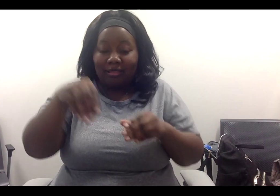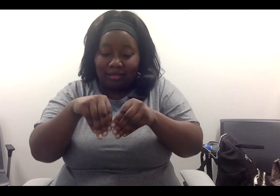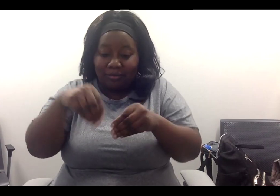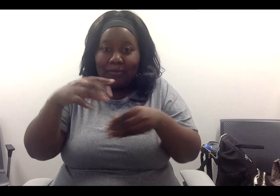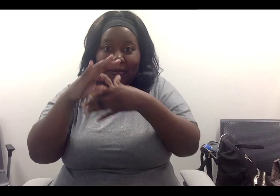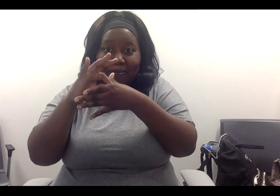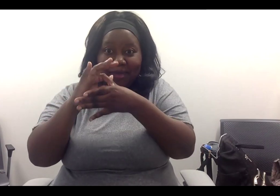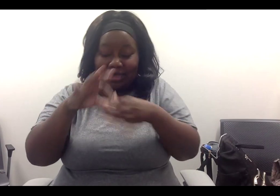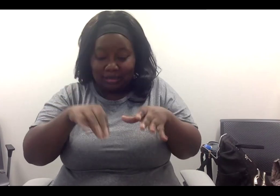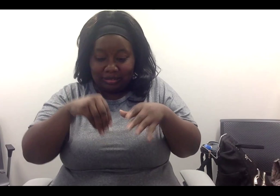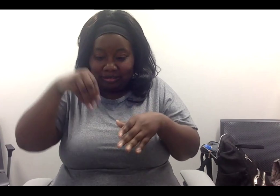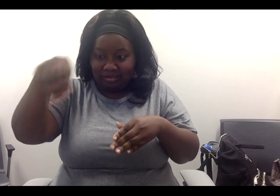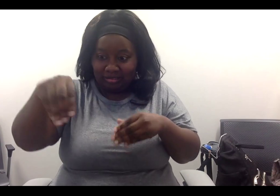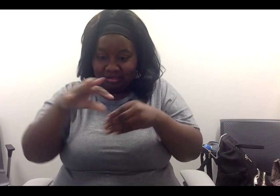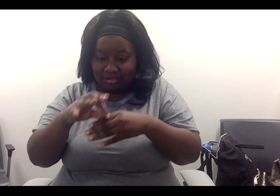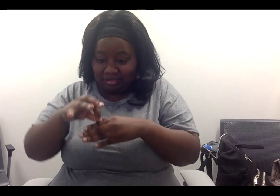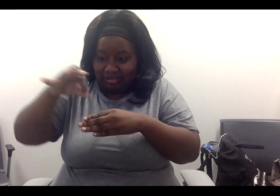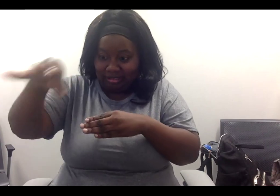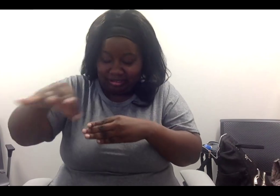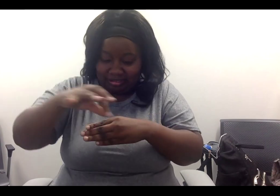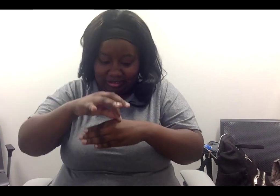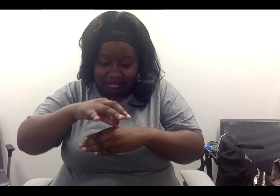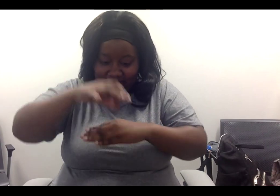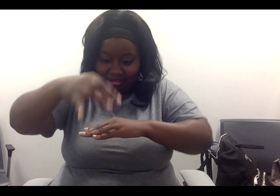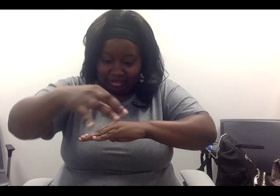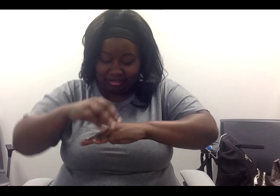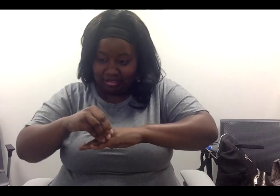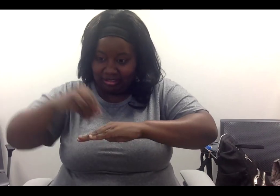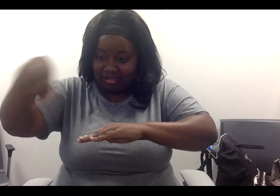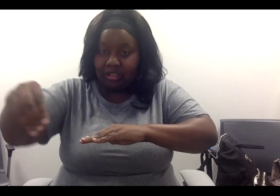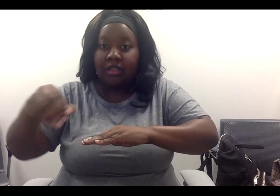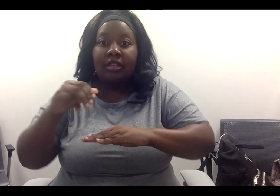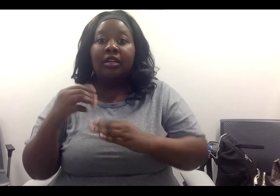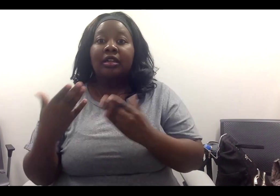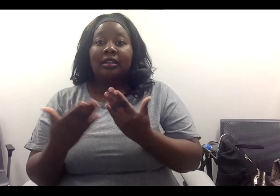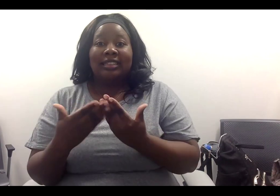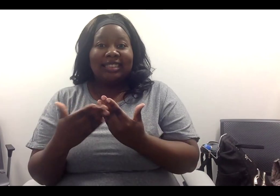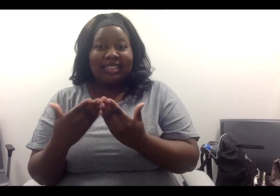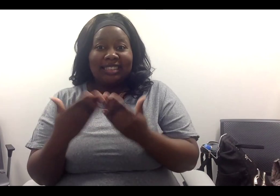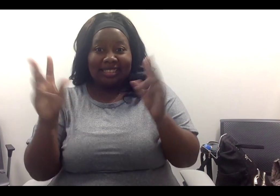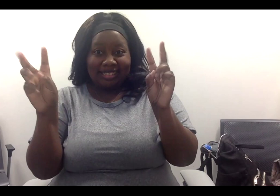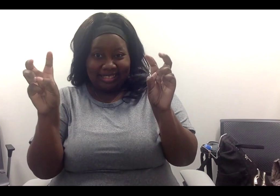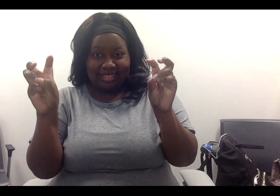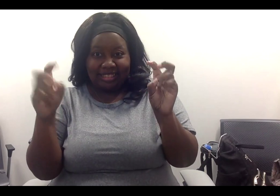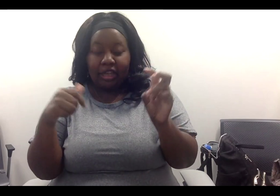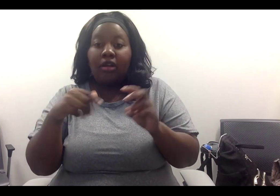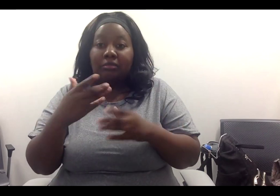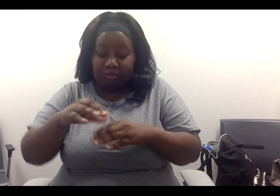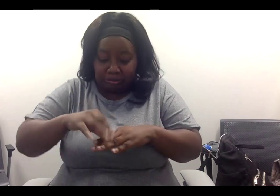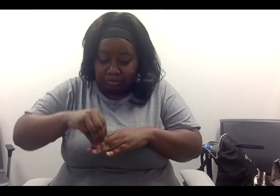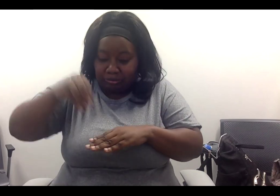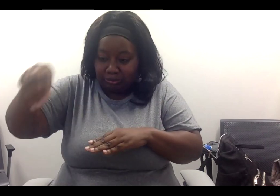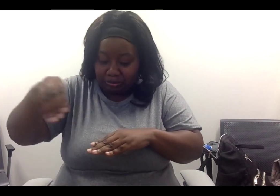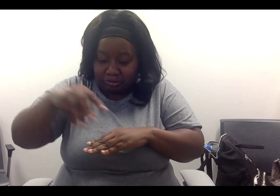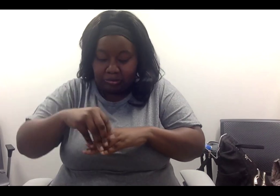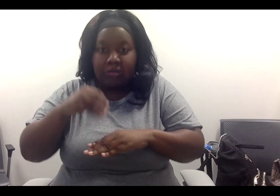meat, which is basically those large chunks of breast meat, plus the easy to pull off meat around the thighs and legs. And sure,